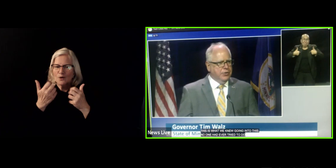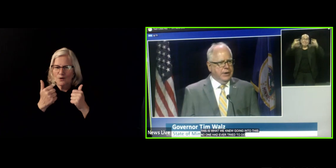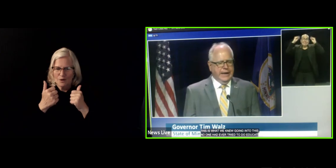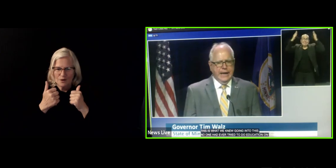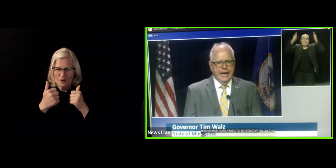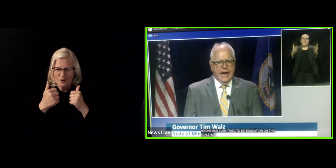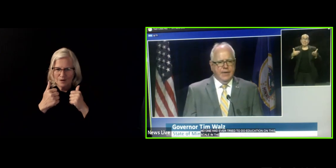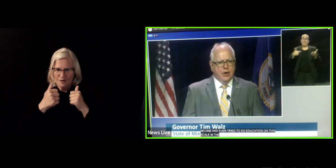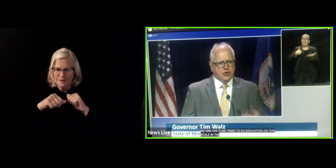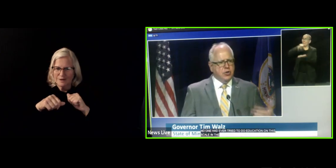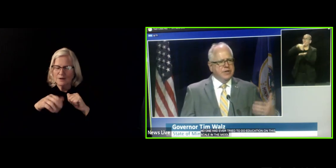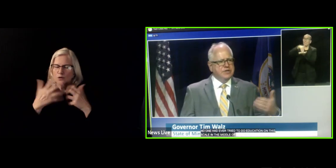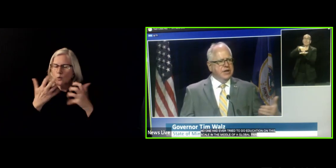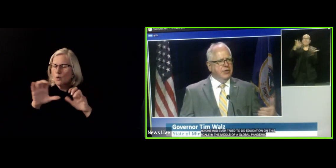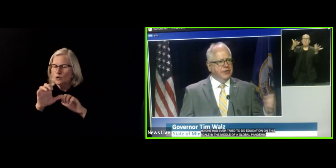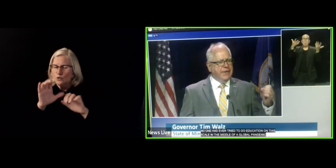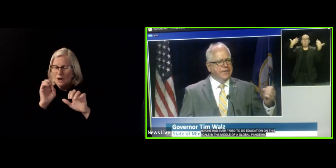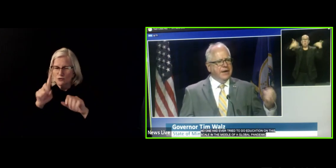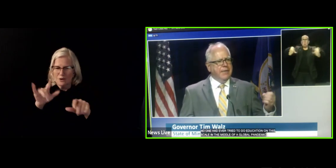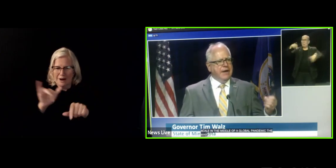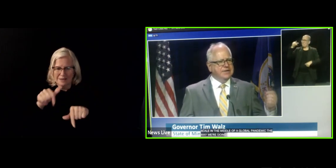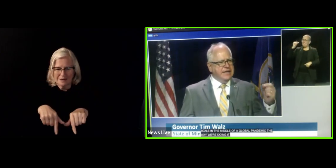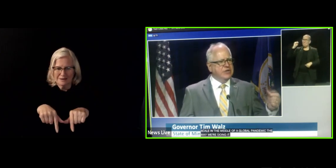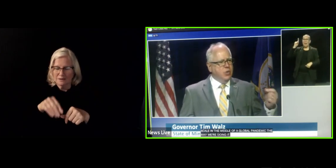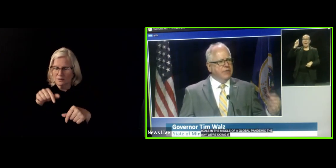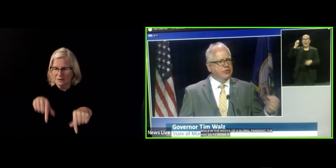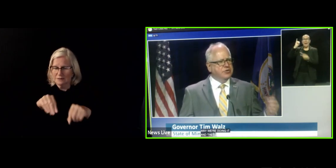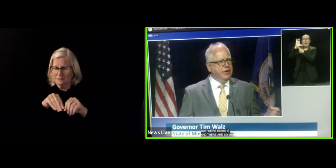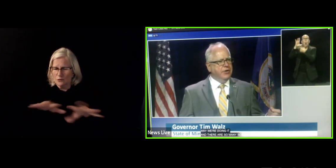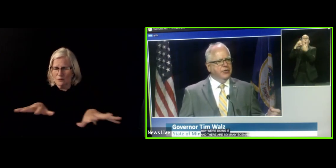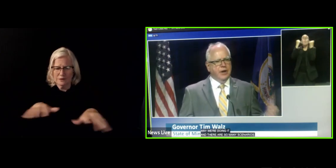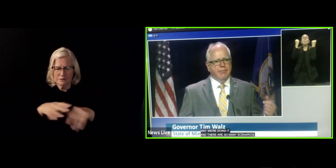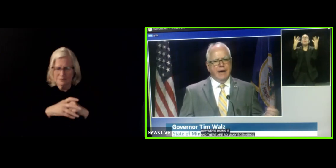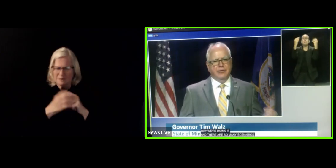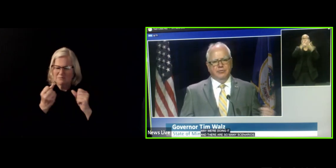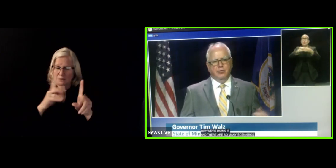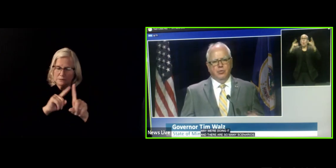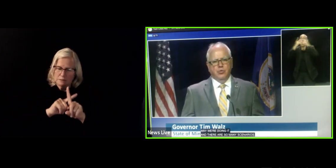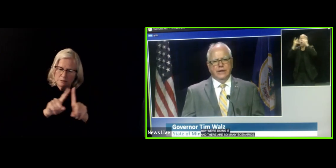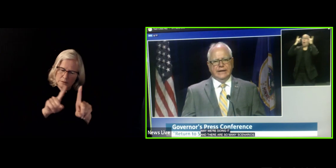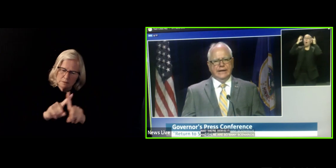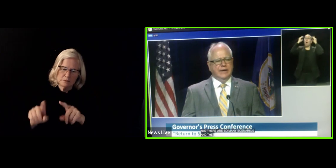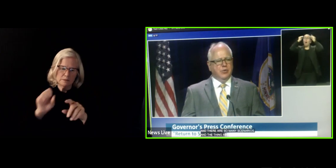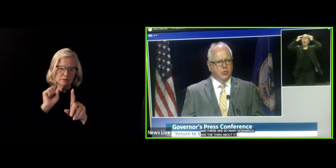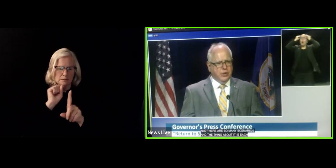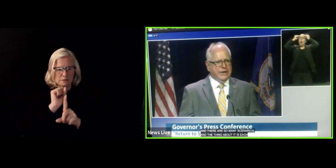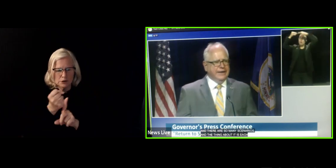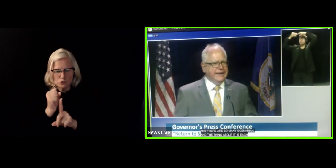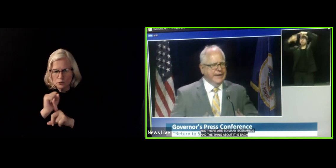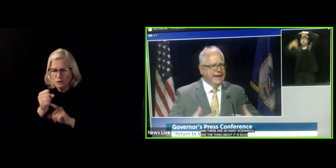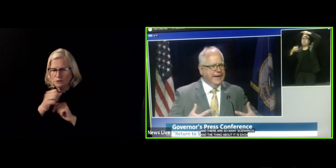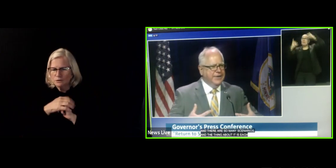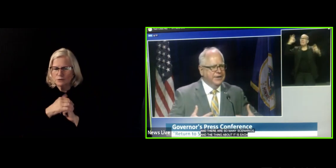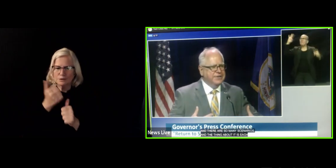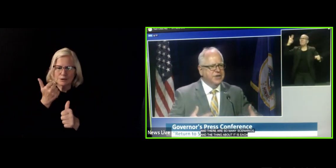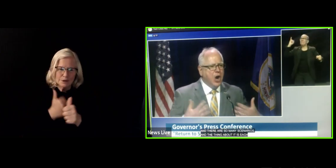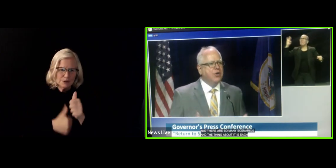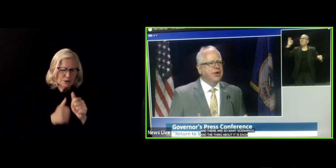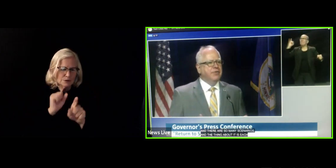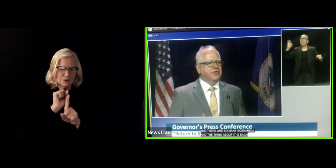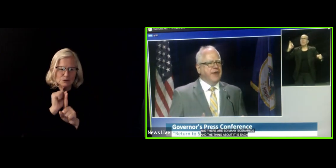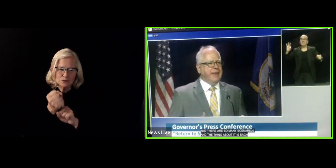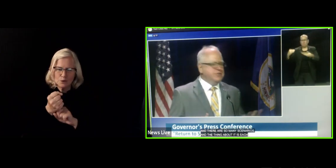we're doing it. And there are so many scenarios. And the thing about it is each one of those scenarios matters really, it's the